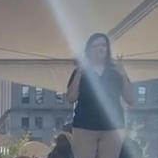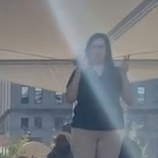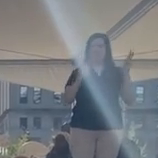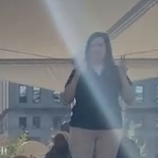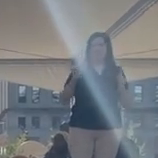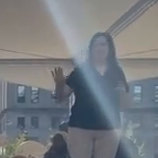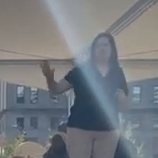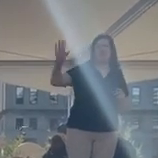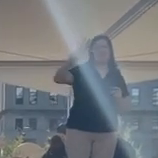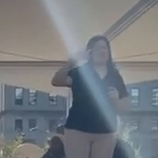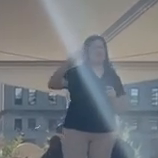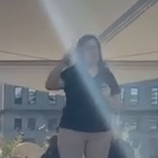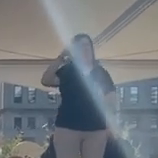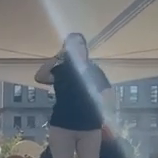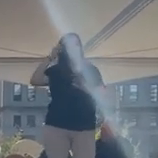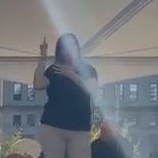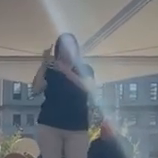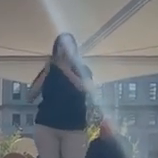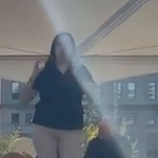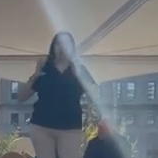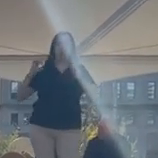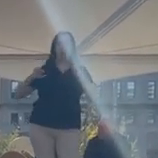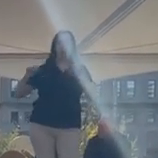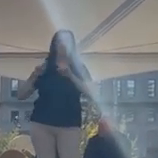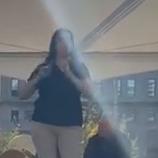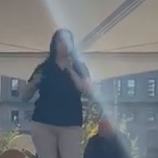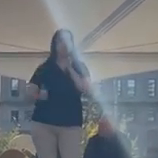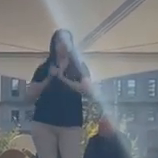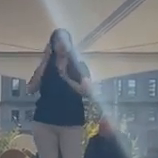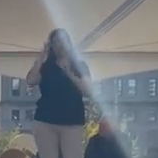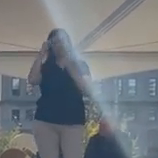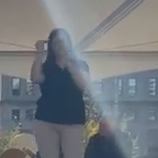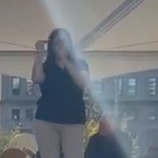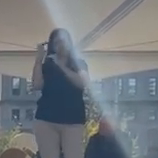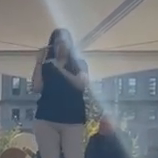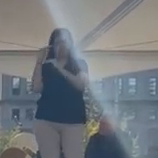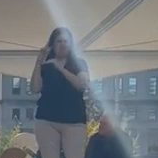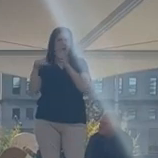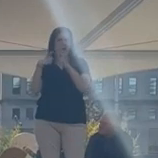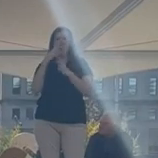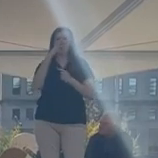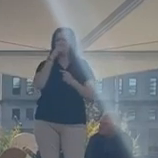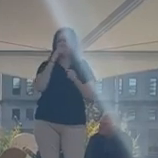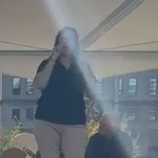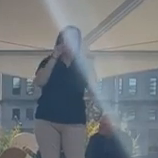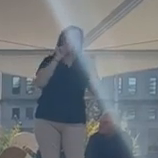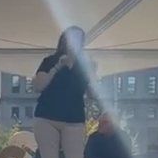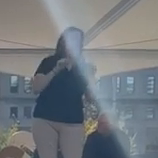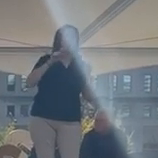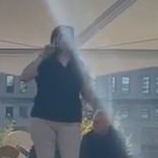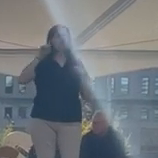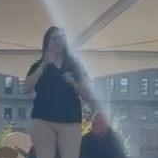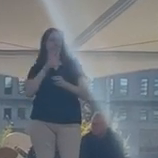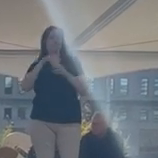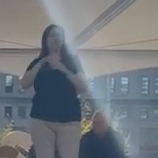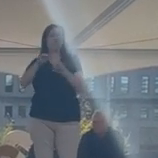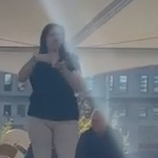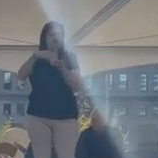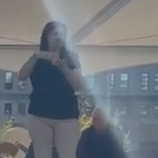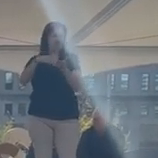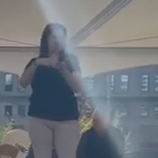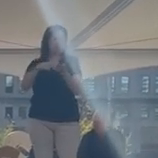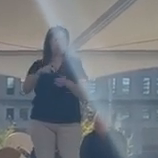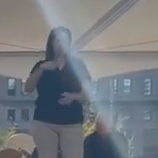art aficionados. Most had narrow-minded approaches as to who could or should participate.